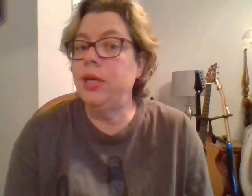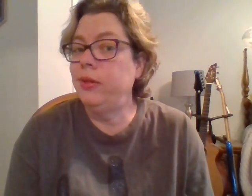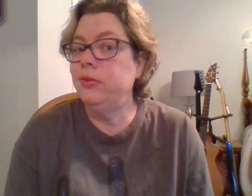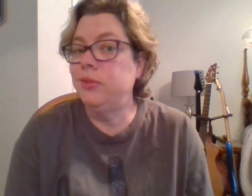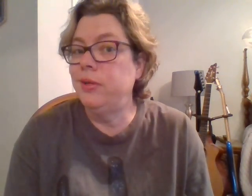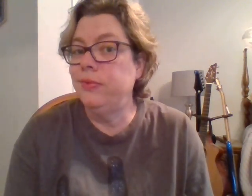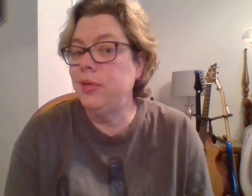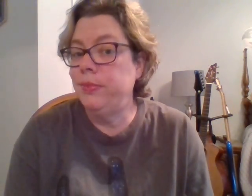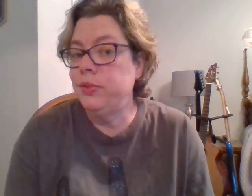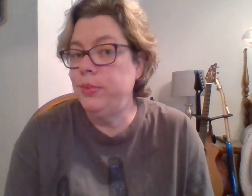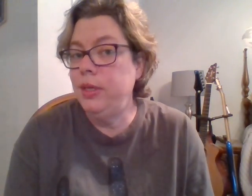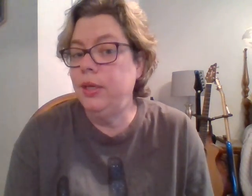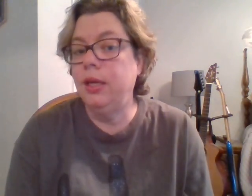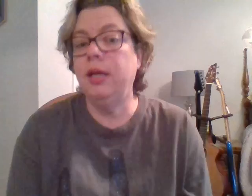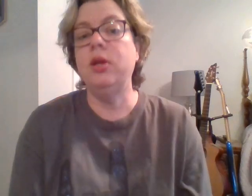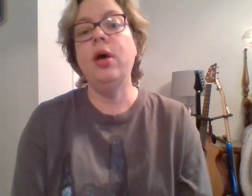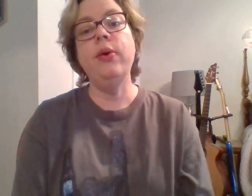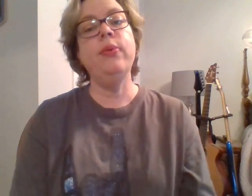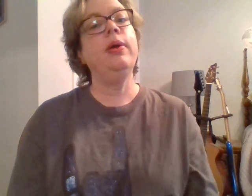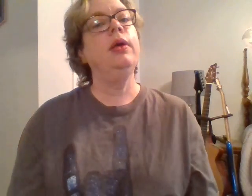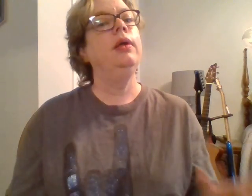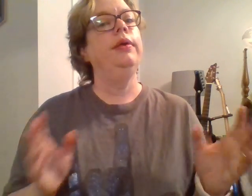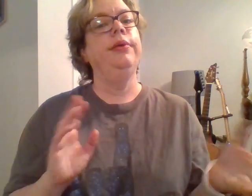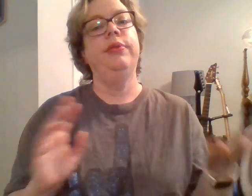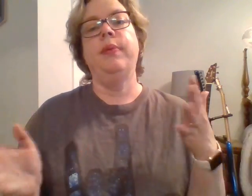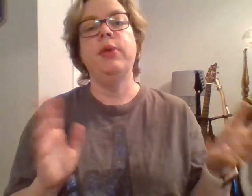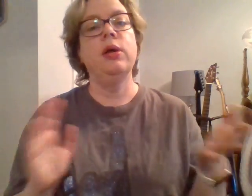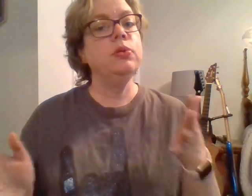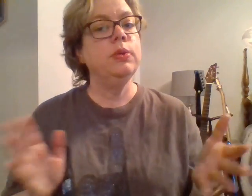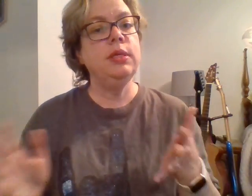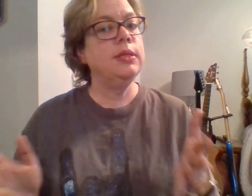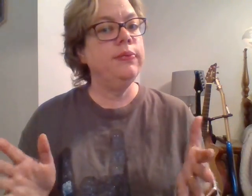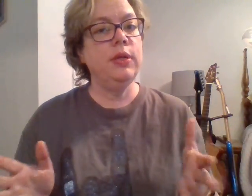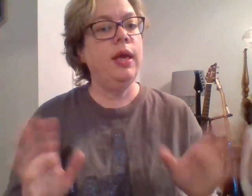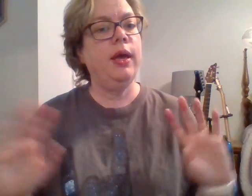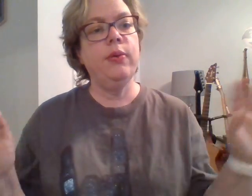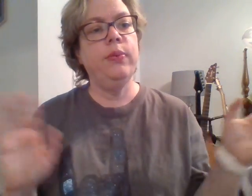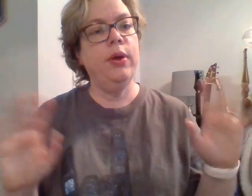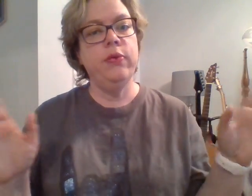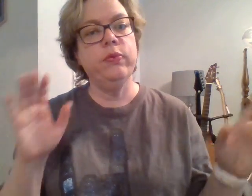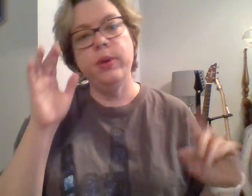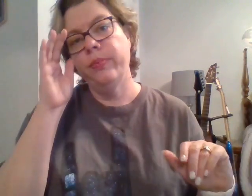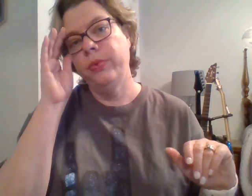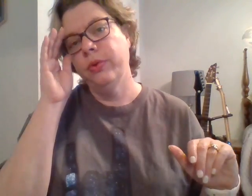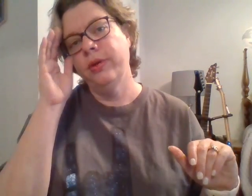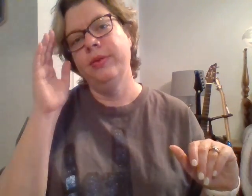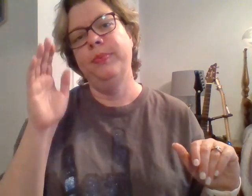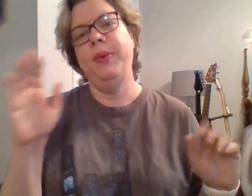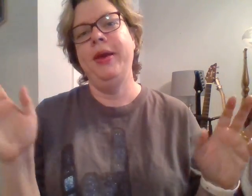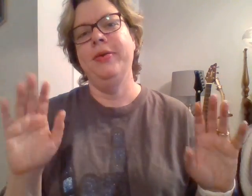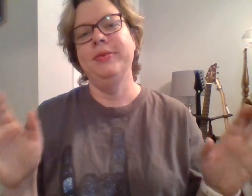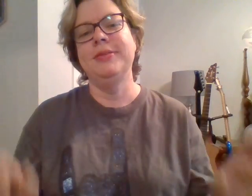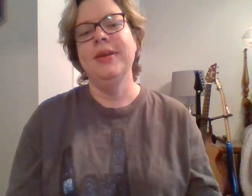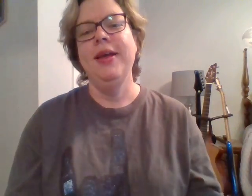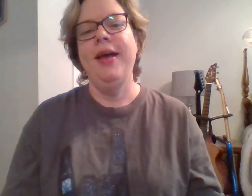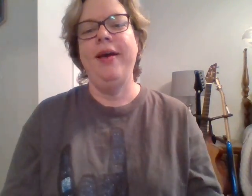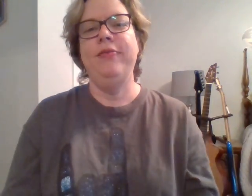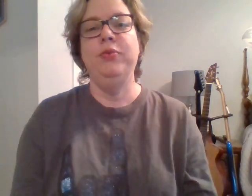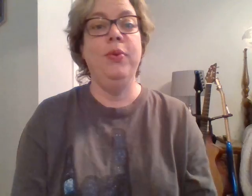challenge several times a week, and I know that I'm not doing these every day. I don't want to overwhelm your parents having to watch